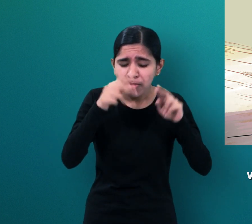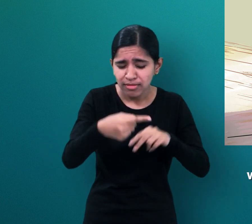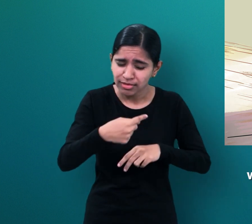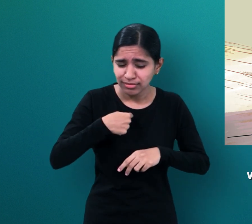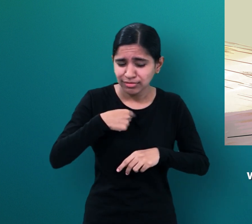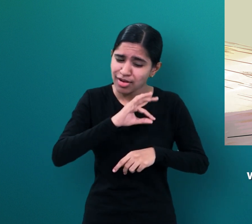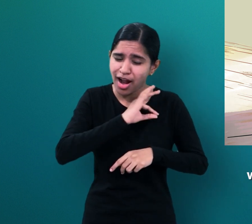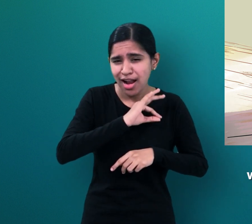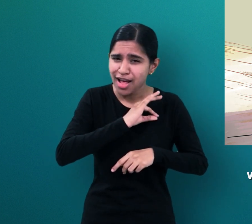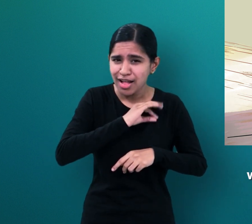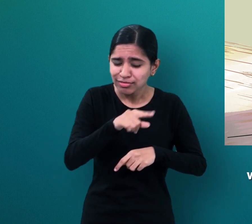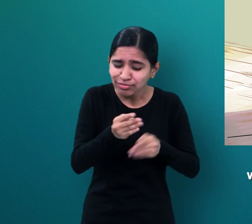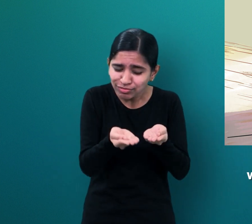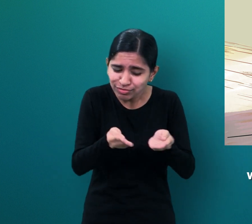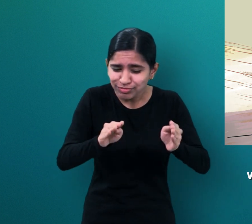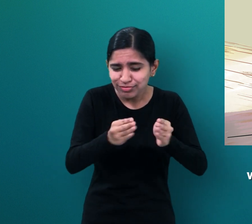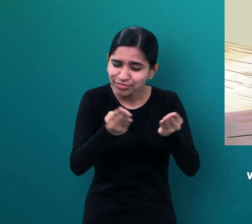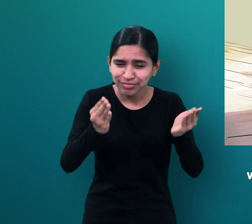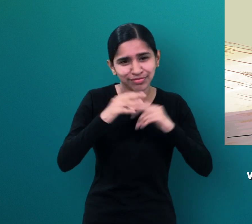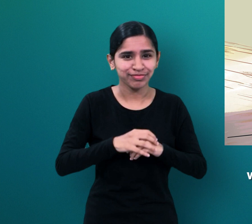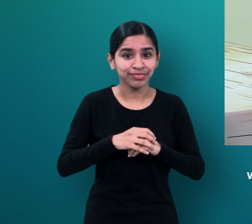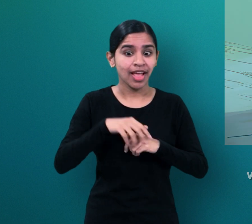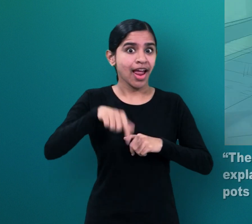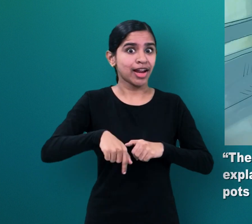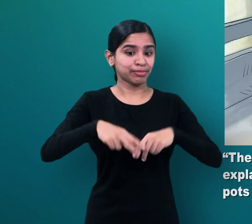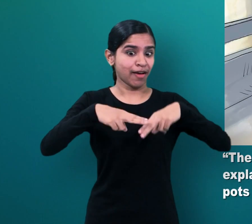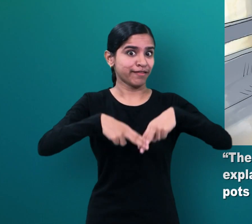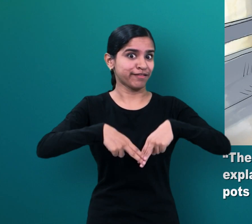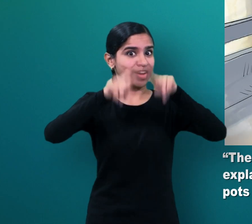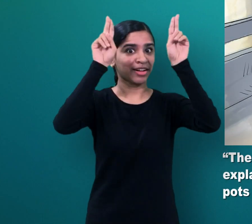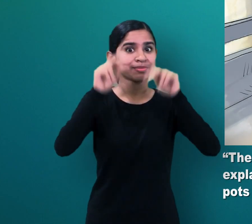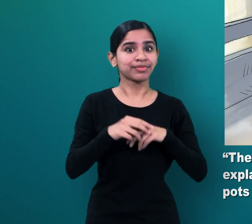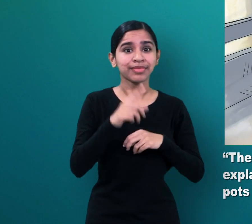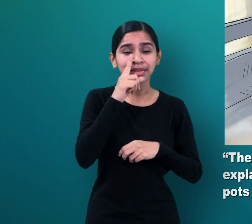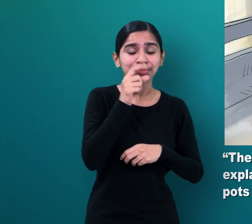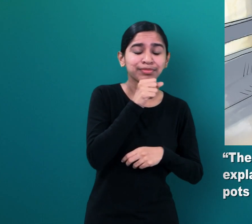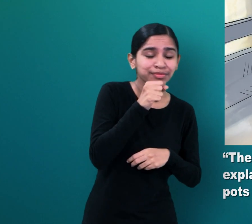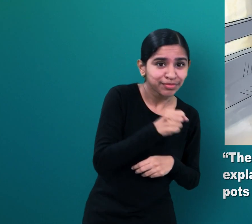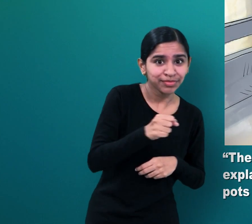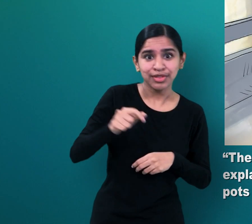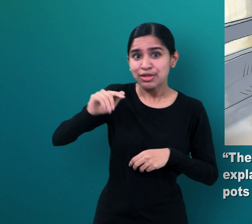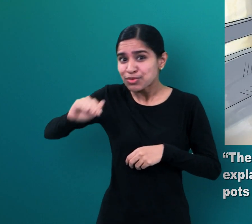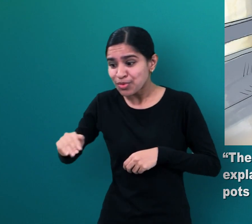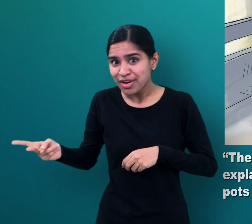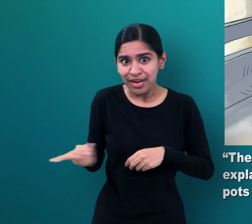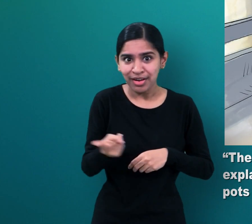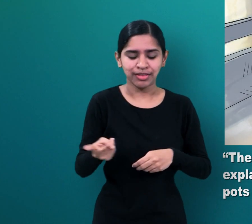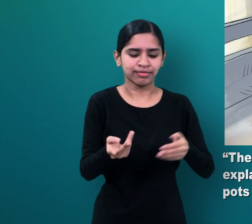whispered Aski as she started molding the clay. The final test of pottery is firing the